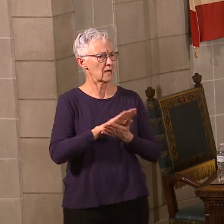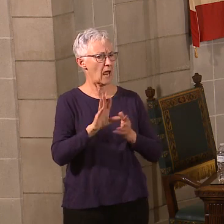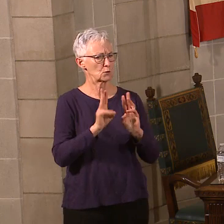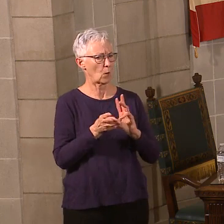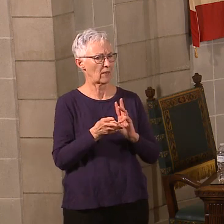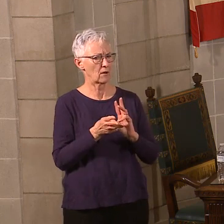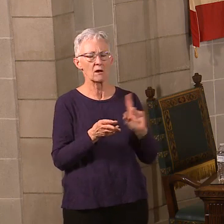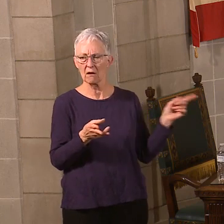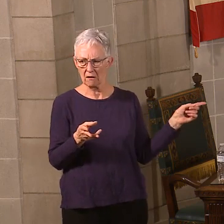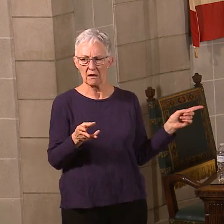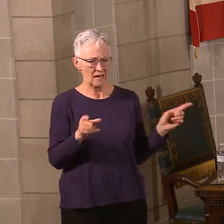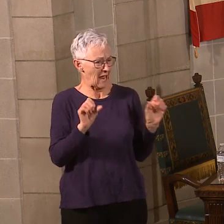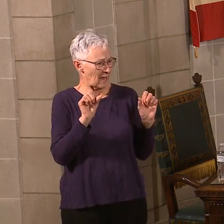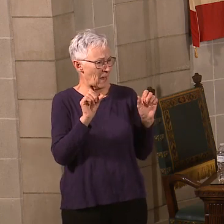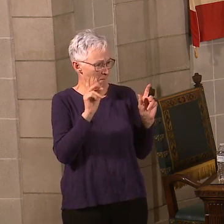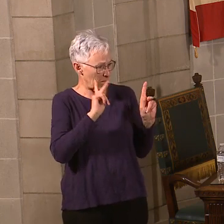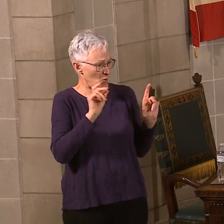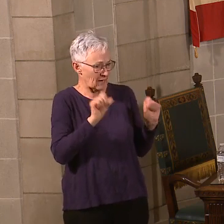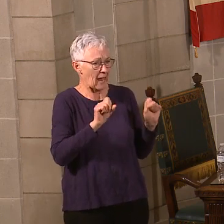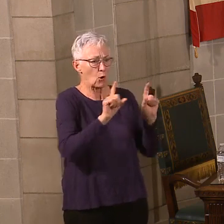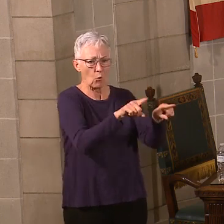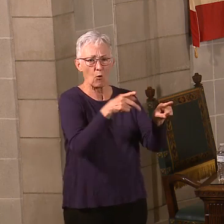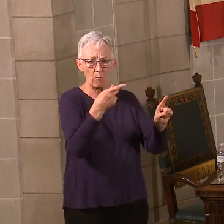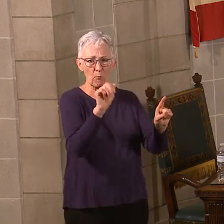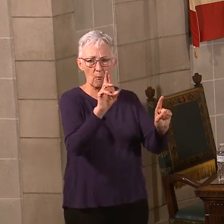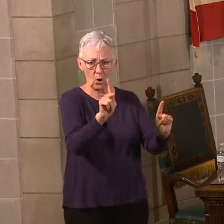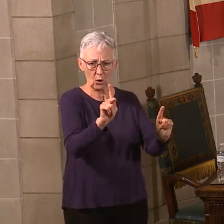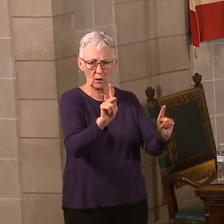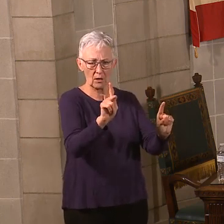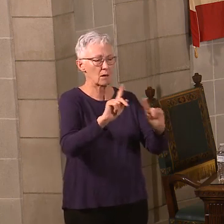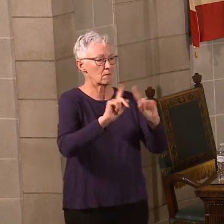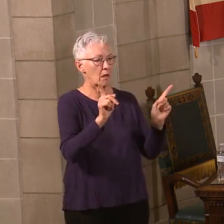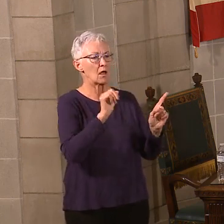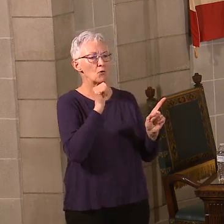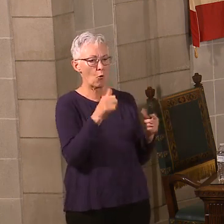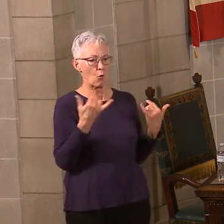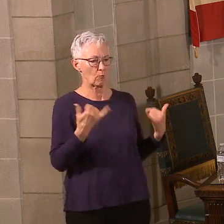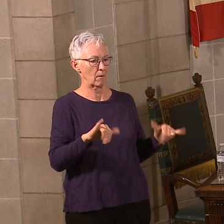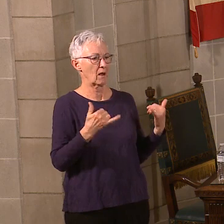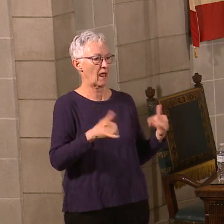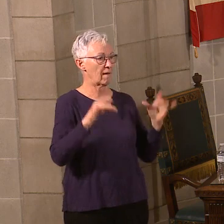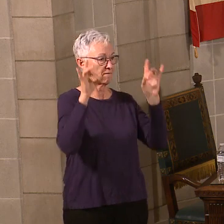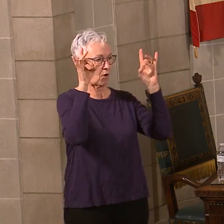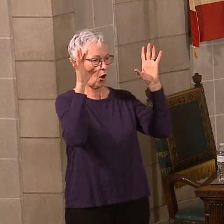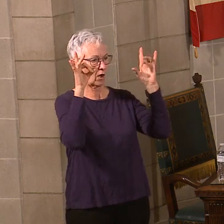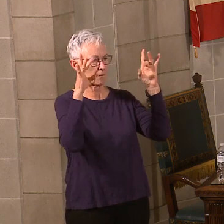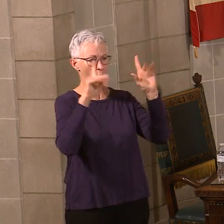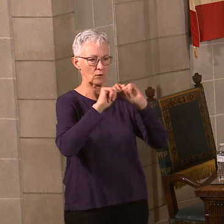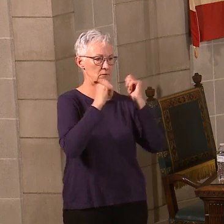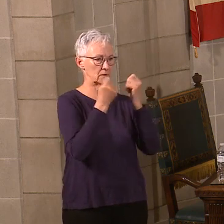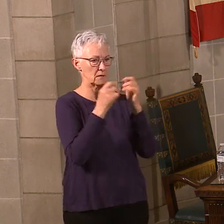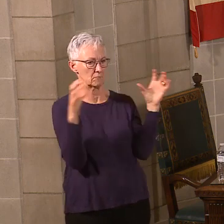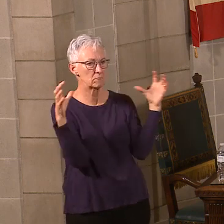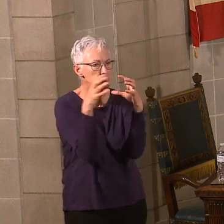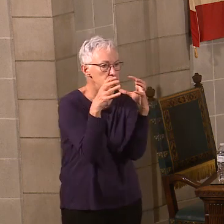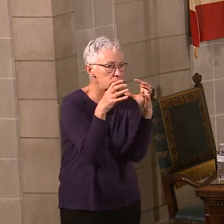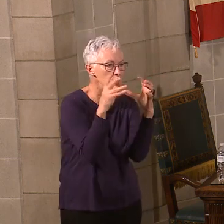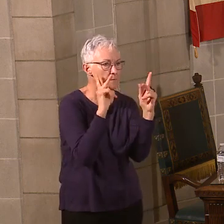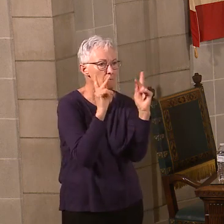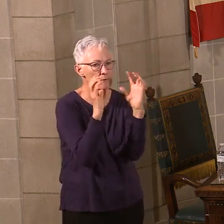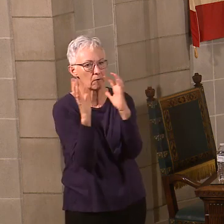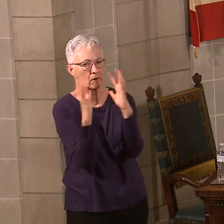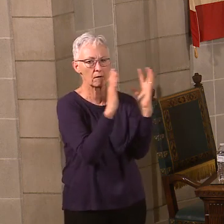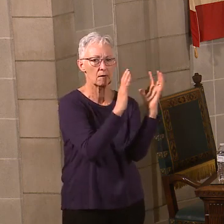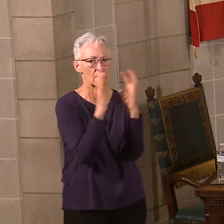team sports in a park, okay? So don't go play volleyball where you're going to be in close contact with other people more than 10. Stay 6